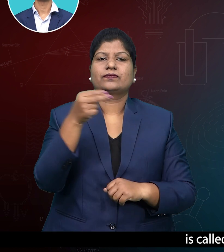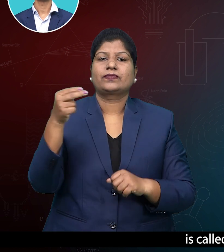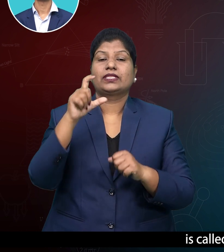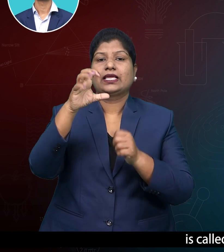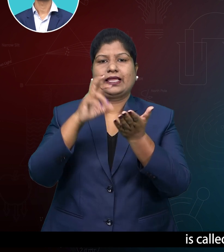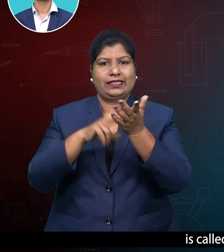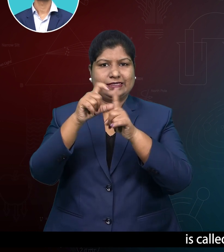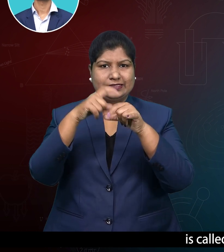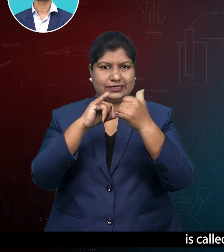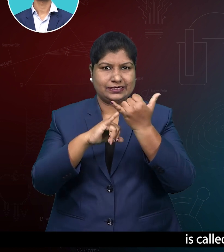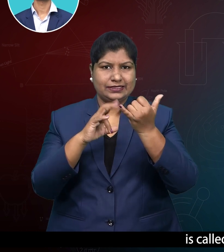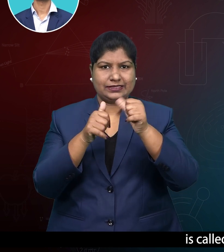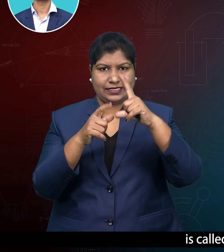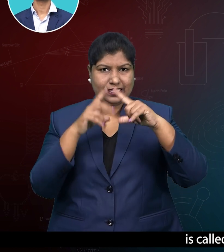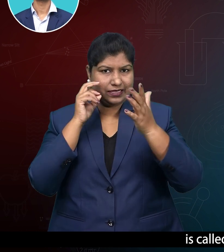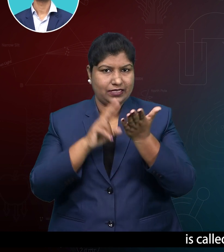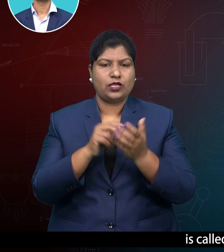point.